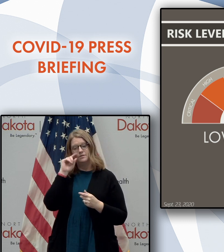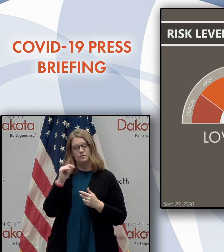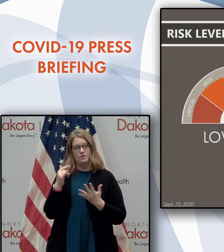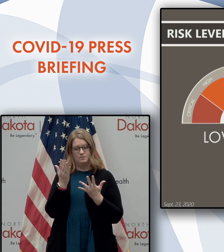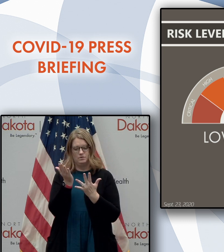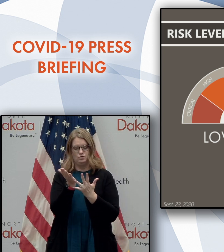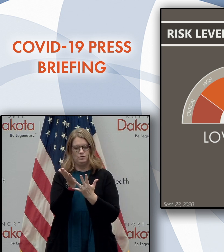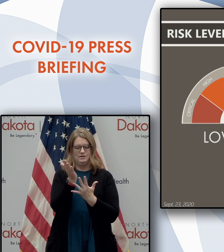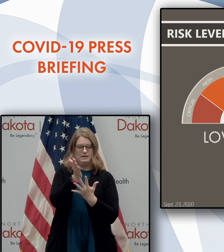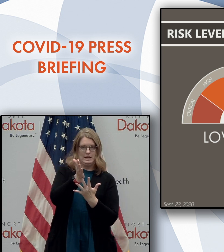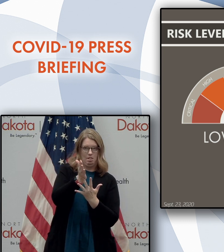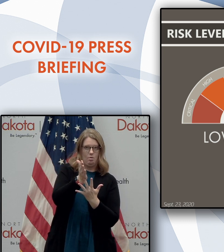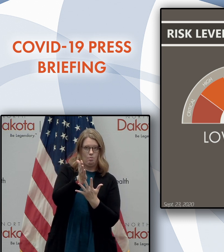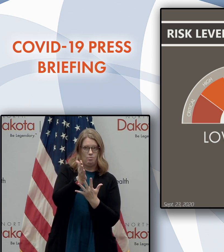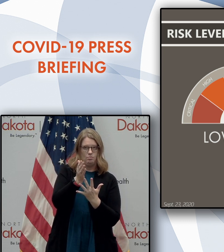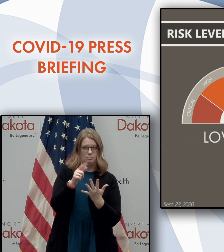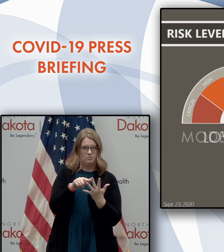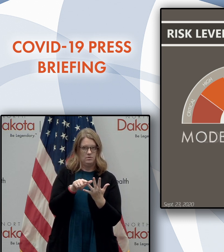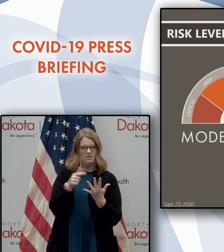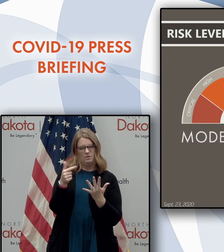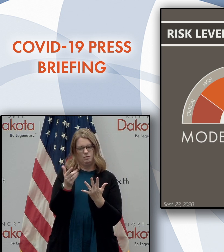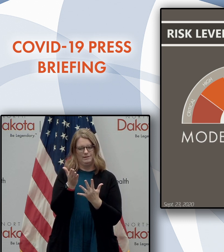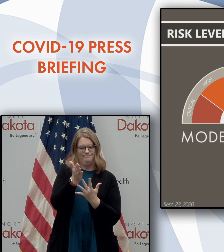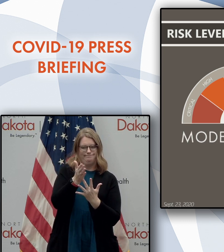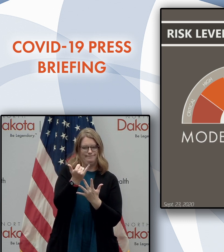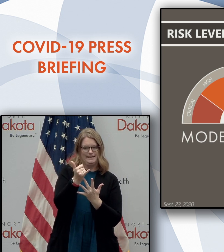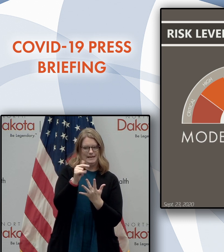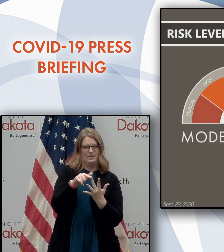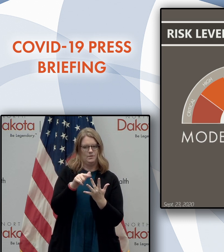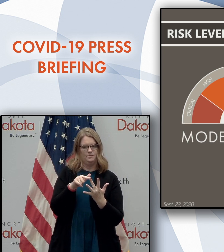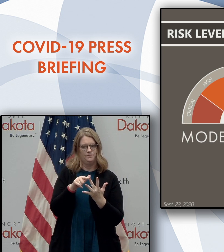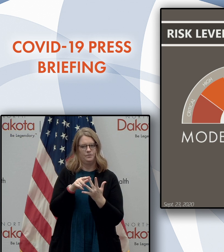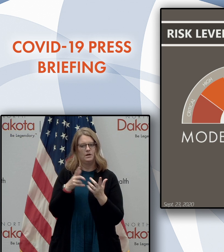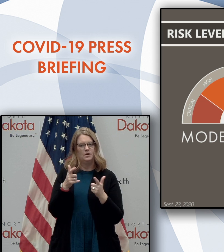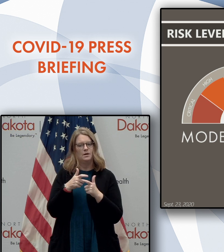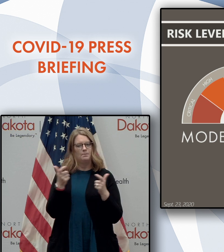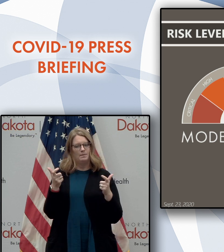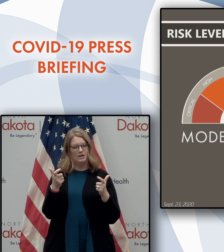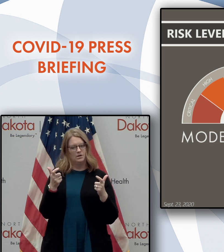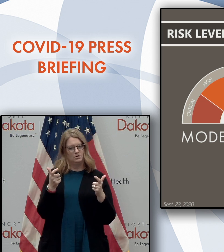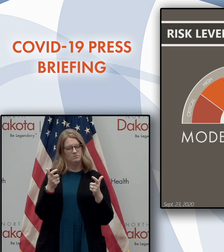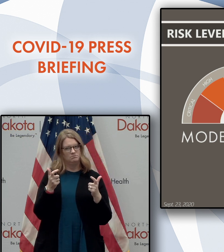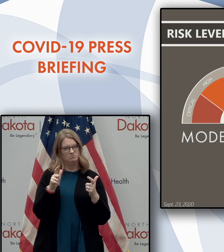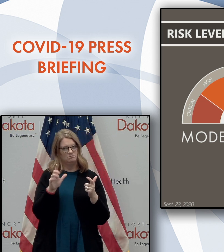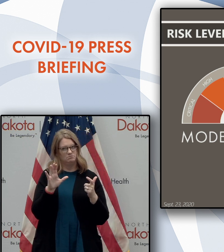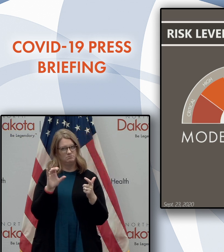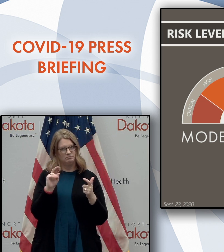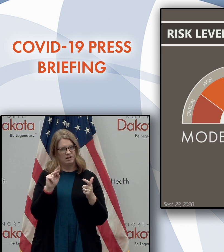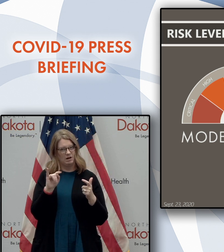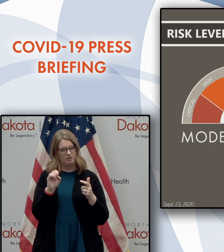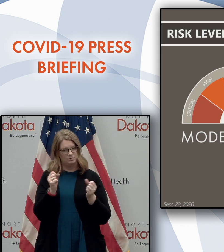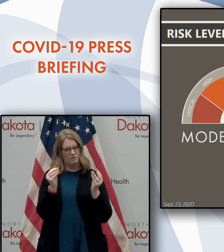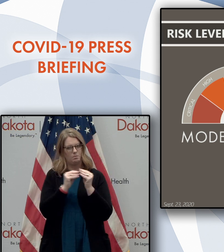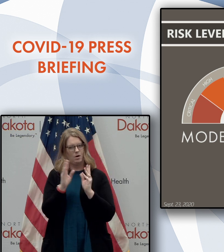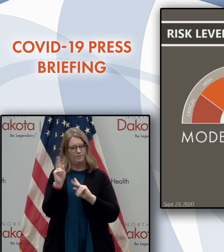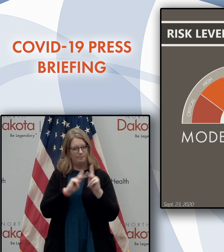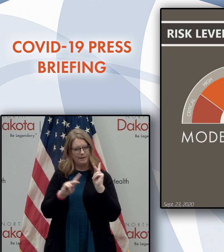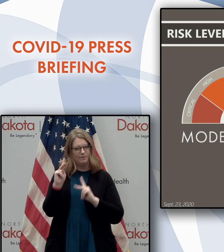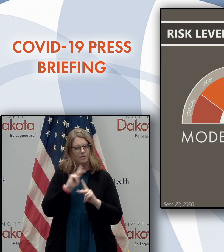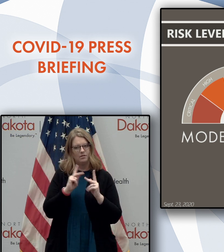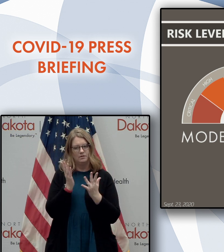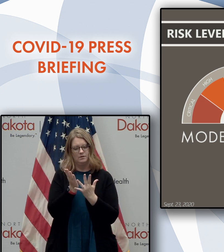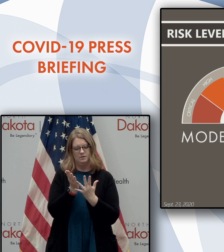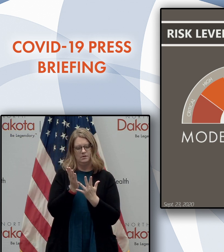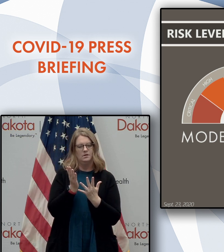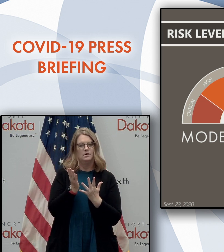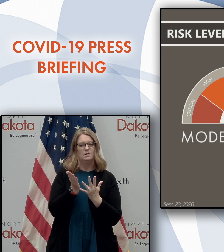green to yellow, because we moved a number of our larger population nation counties went that direction back on